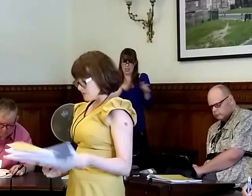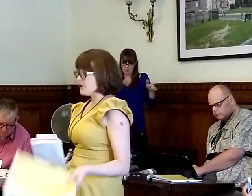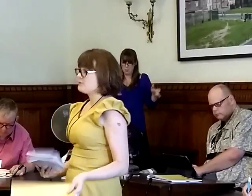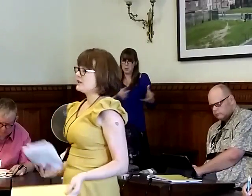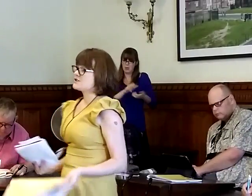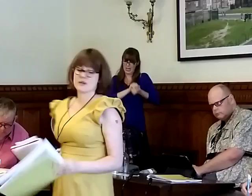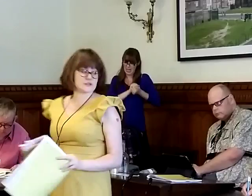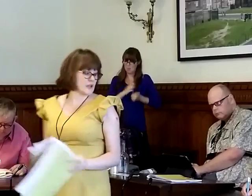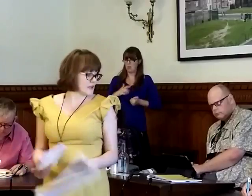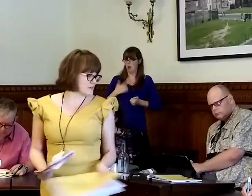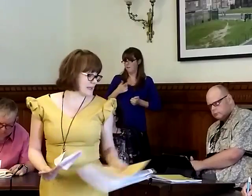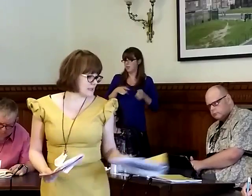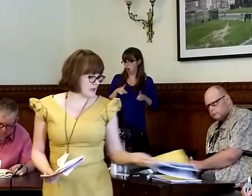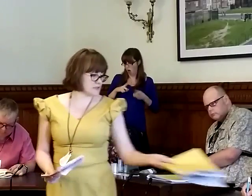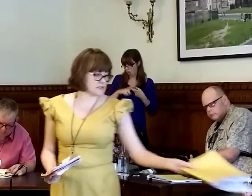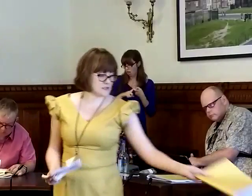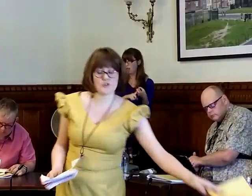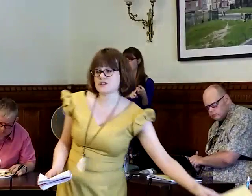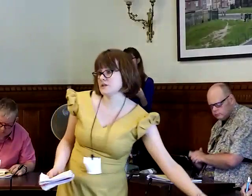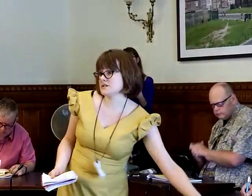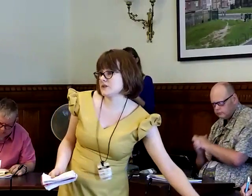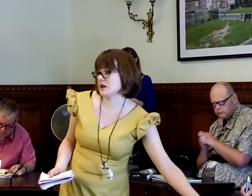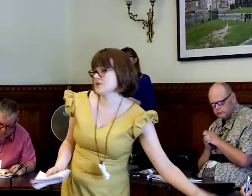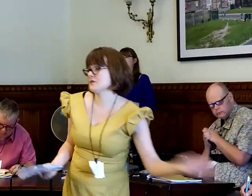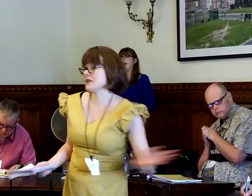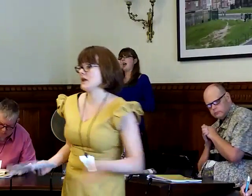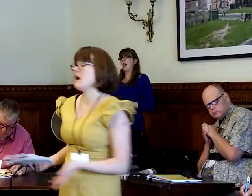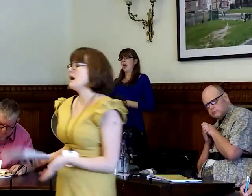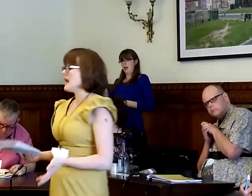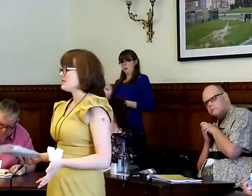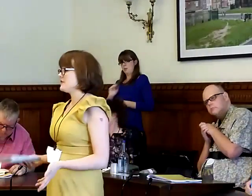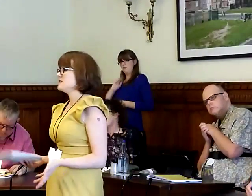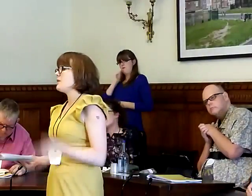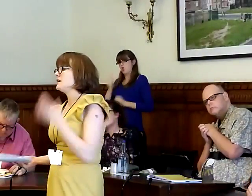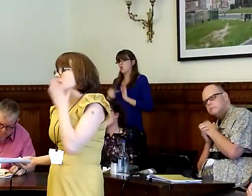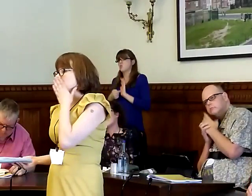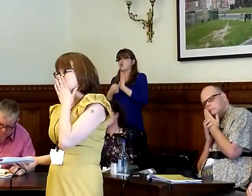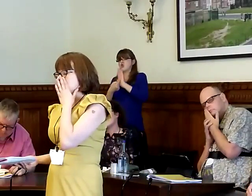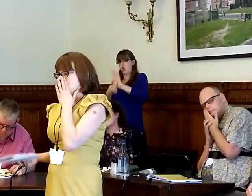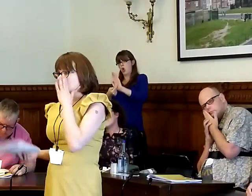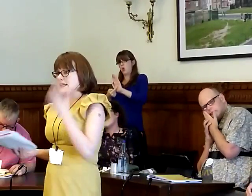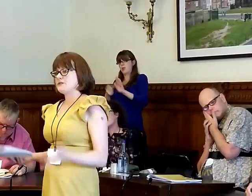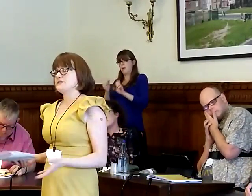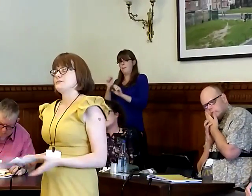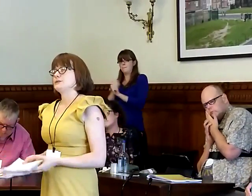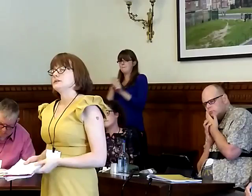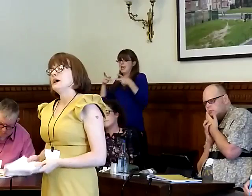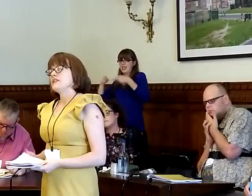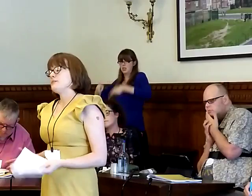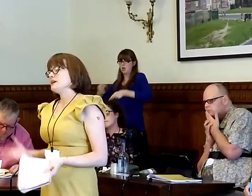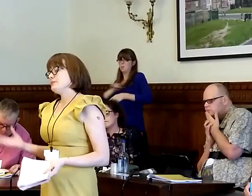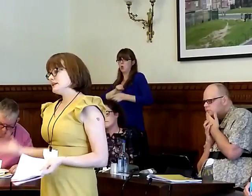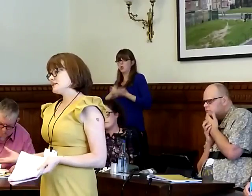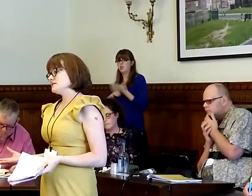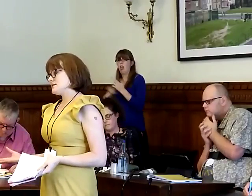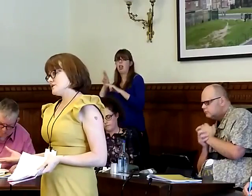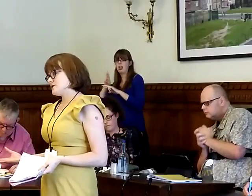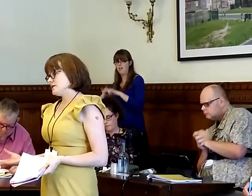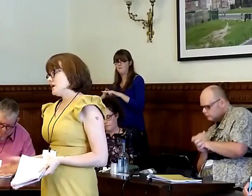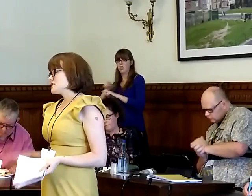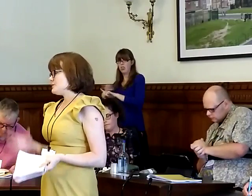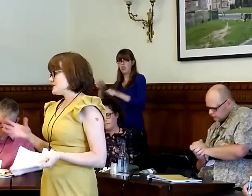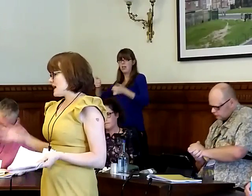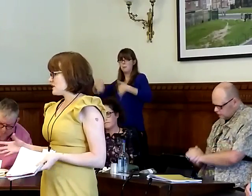So Hammersmith and Fulham really shows that making cuts as a consequence of the closure of the ILF is by no means inevitable. They made a